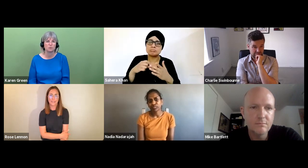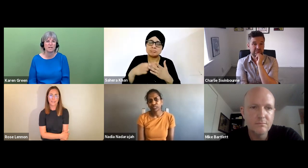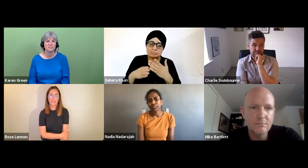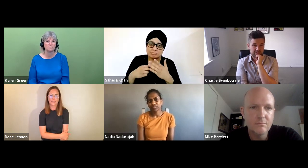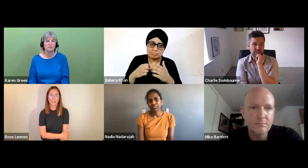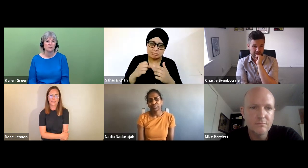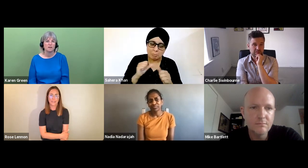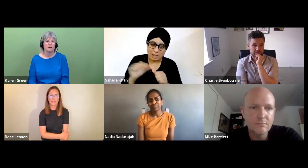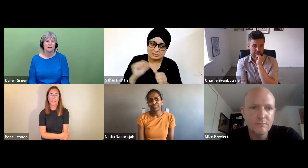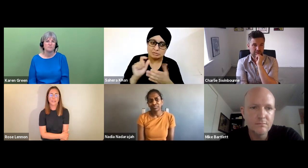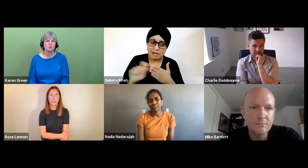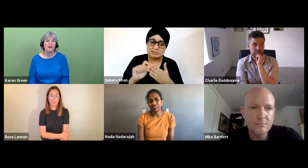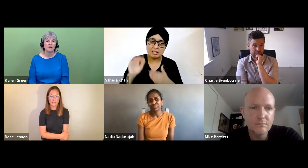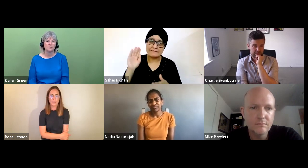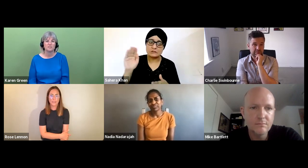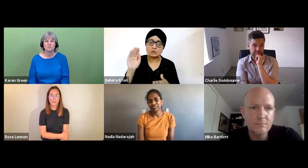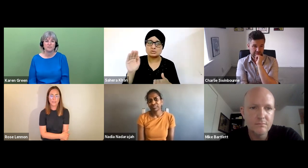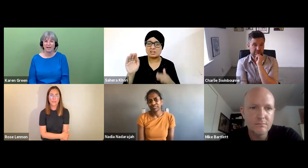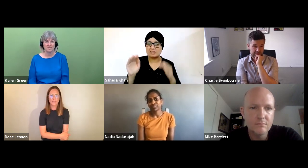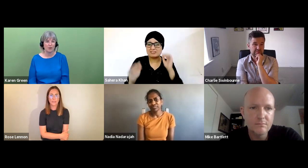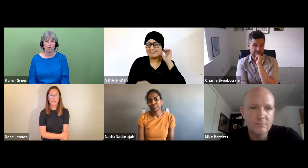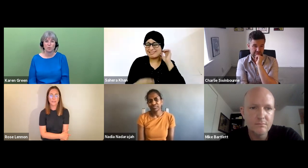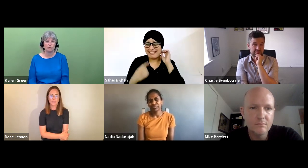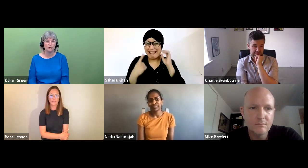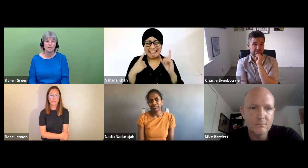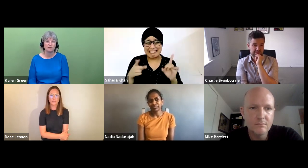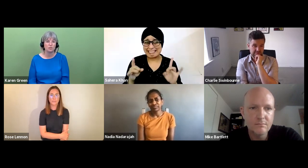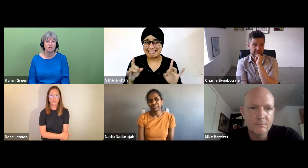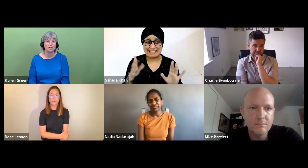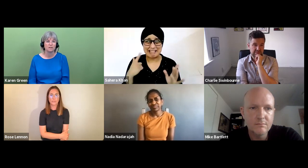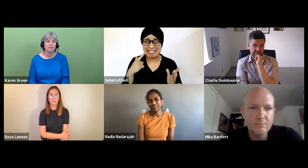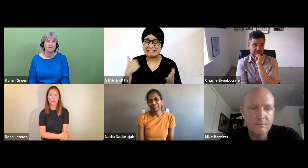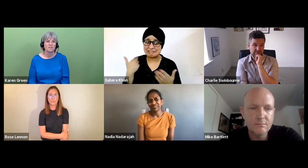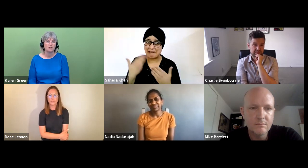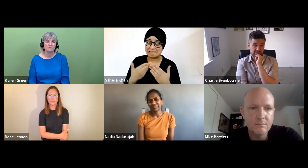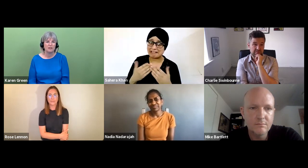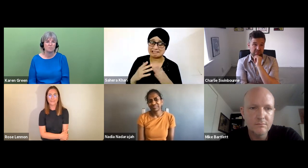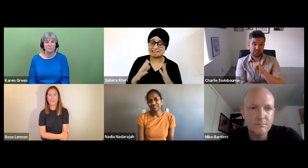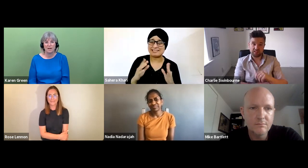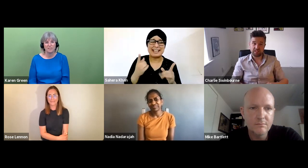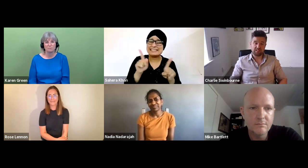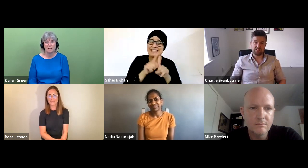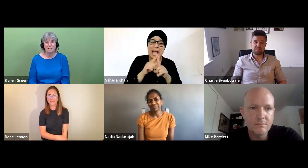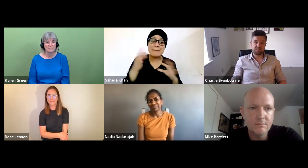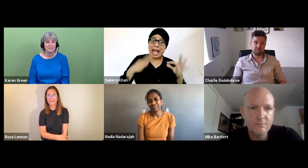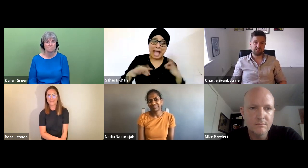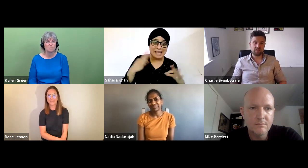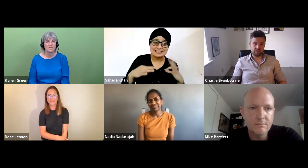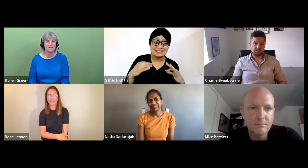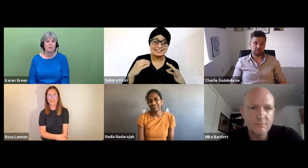negative, and view that as that's how you improve in the future. So I think really that's it from my